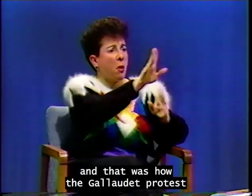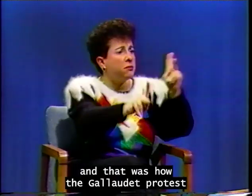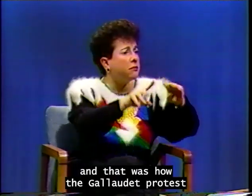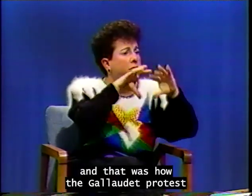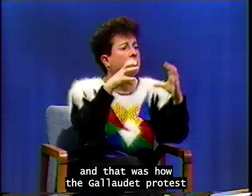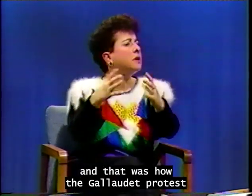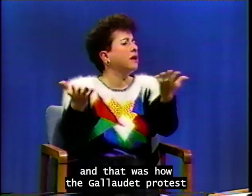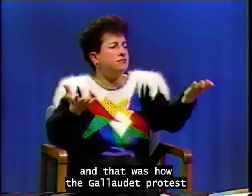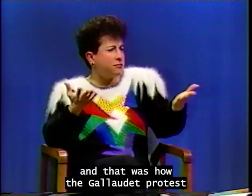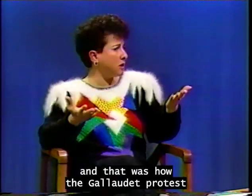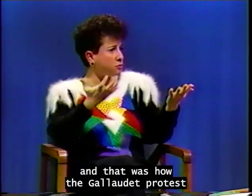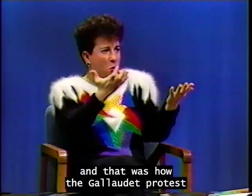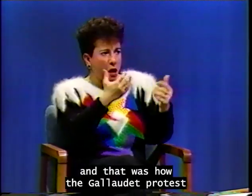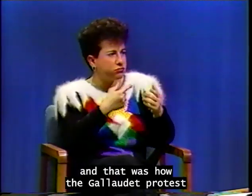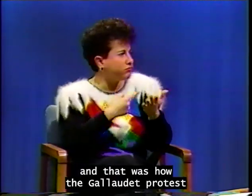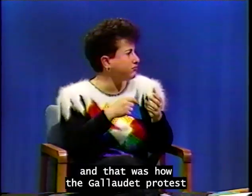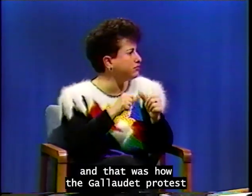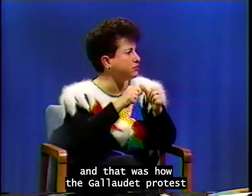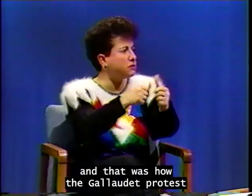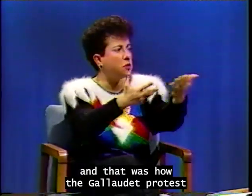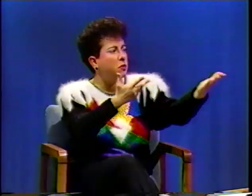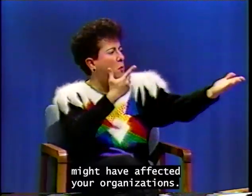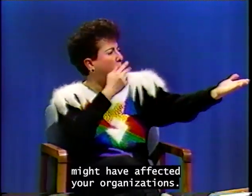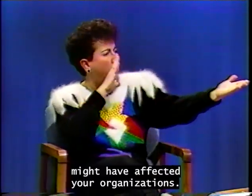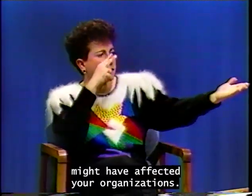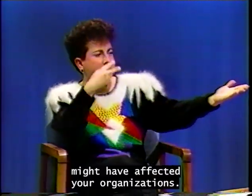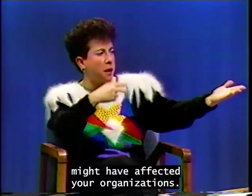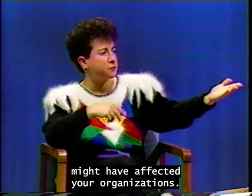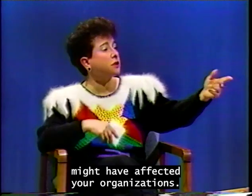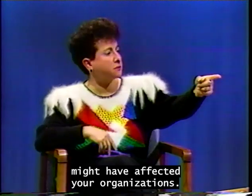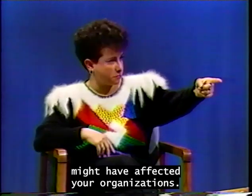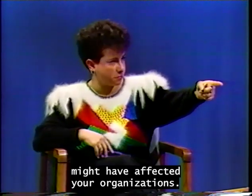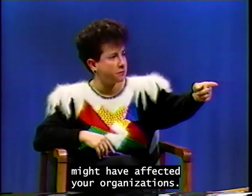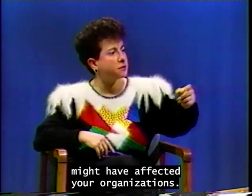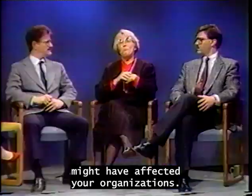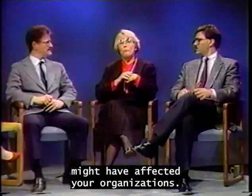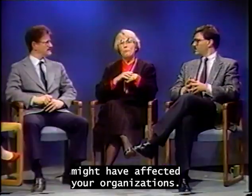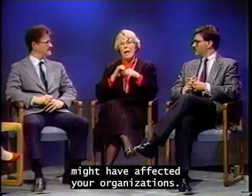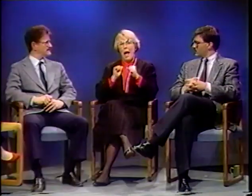and that was how the Gallaudet protest might have affected your organizations.